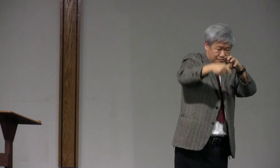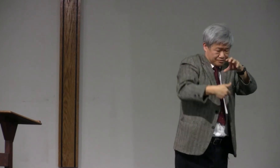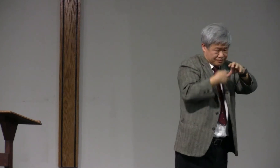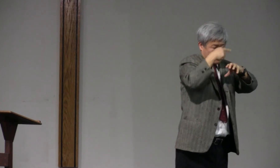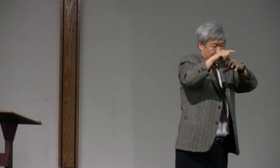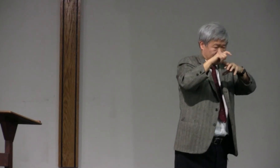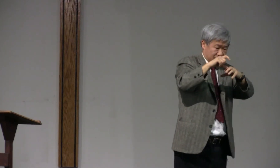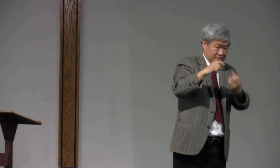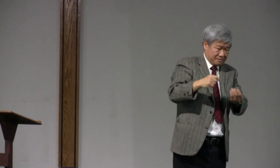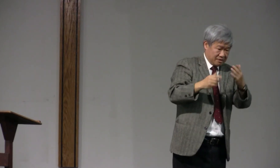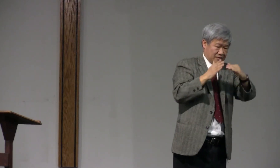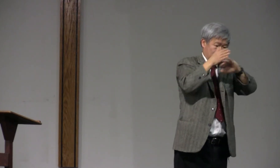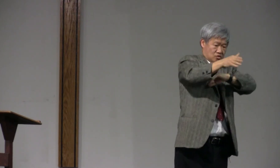And go into orbit around the earth.